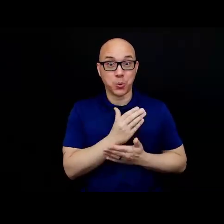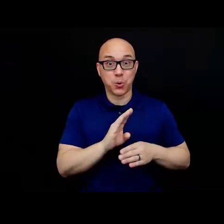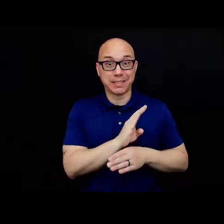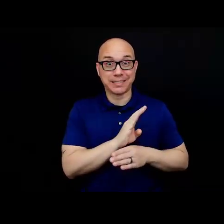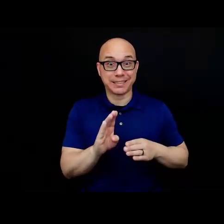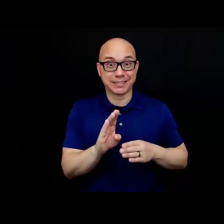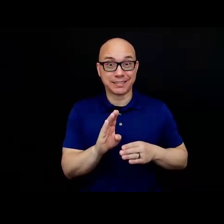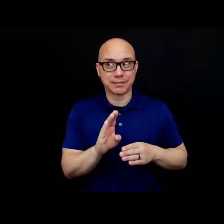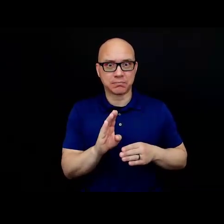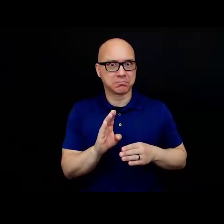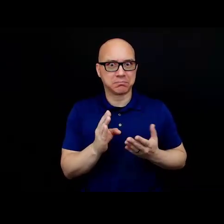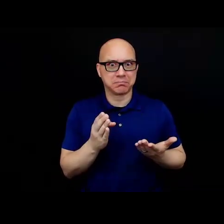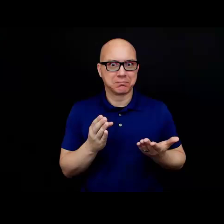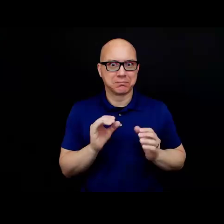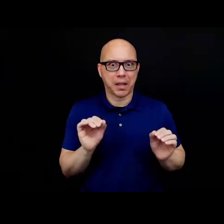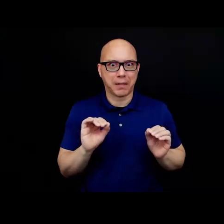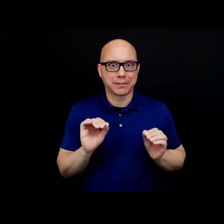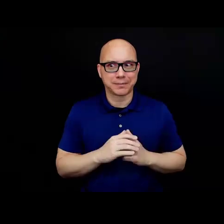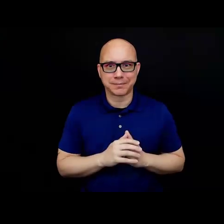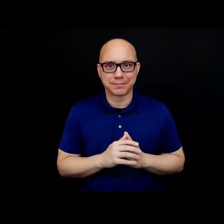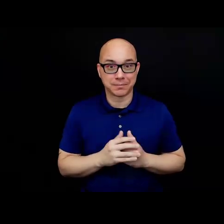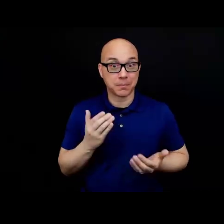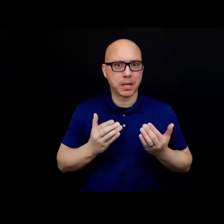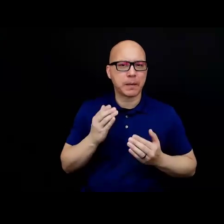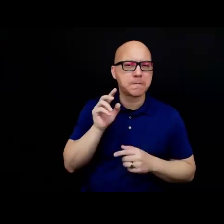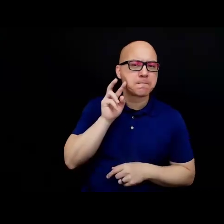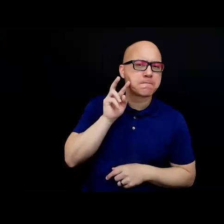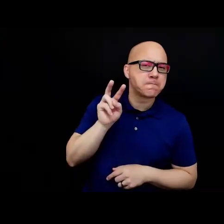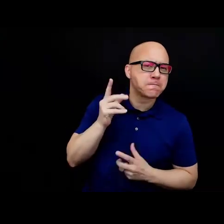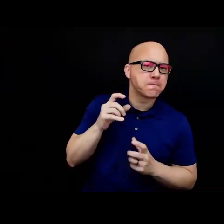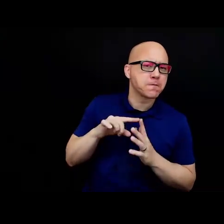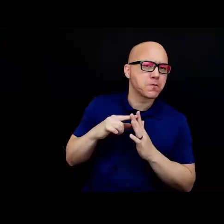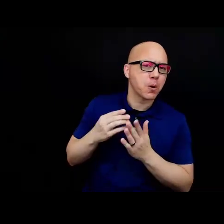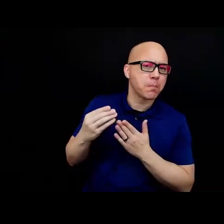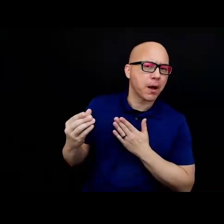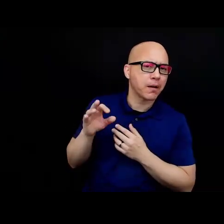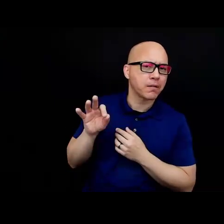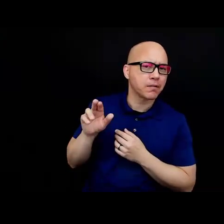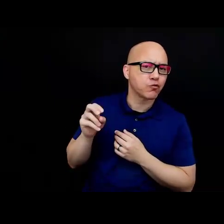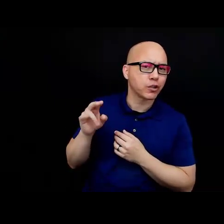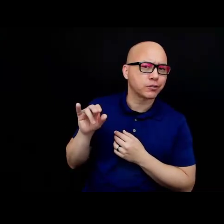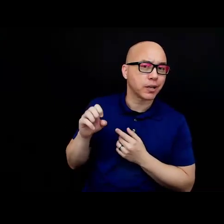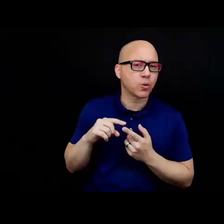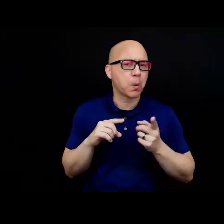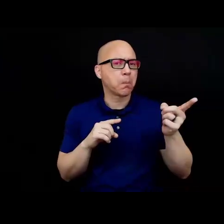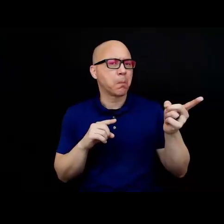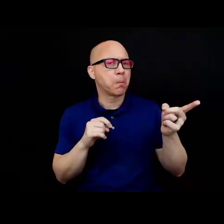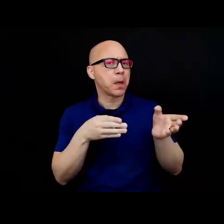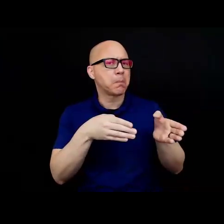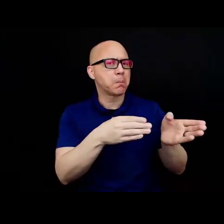You're looking to buy a franchise, or you're looking to start a business down the street. So where do you get